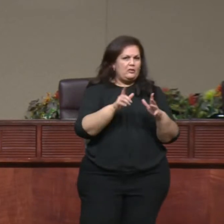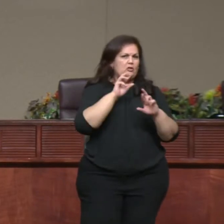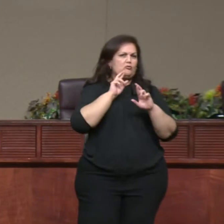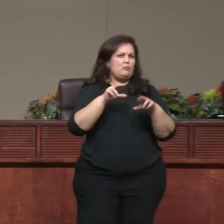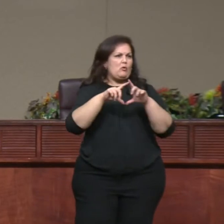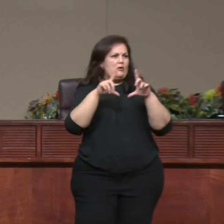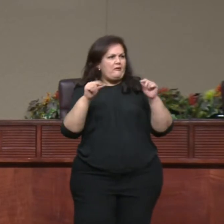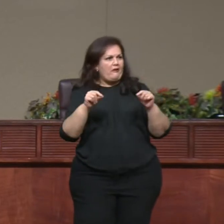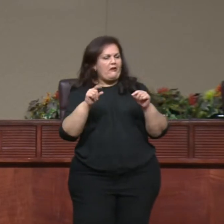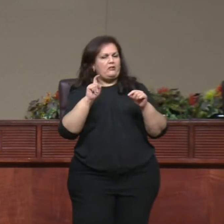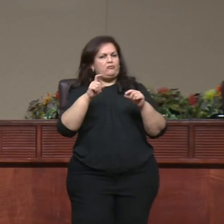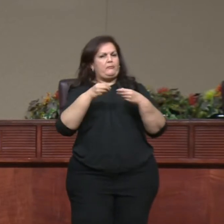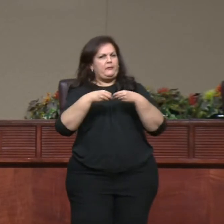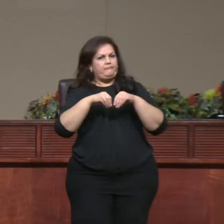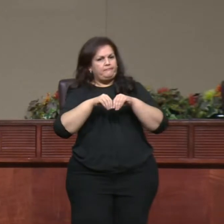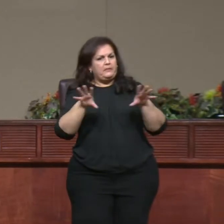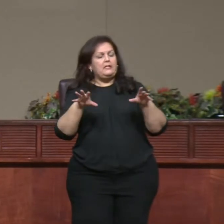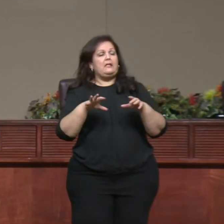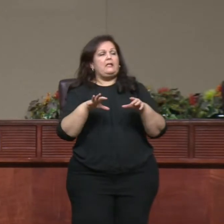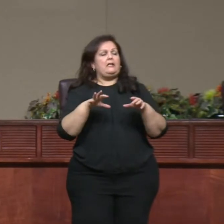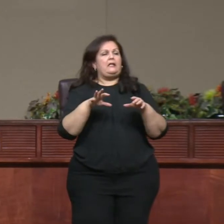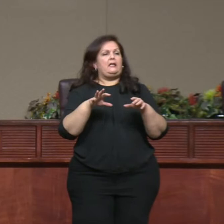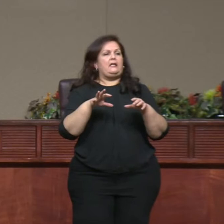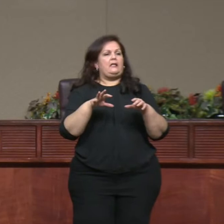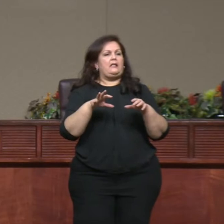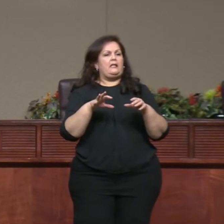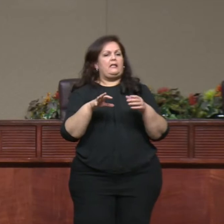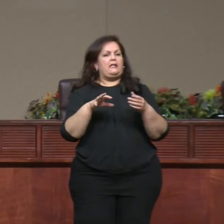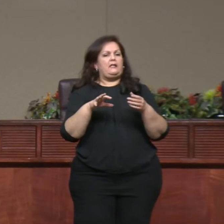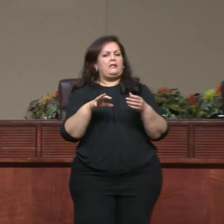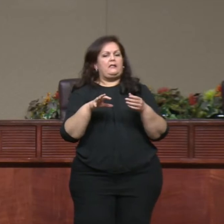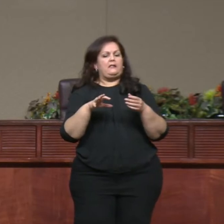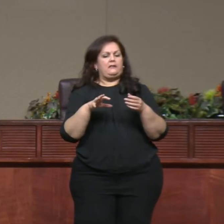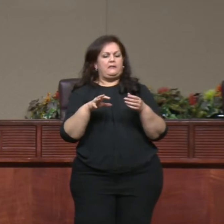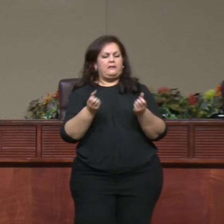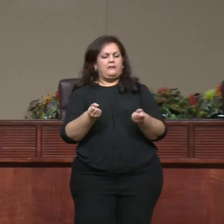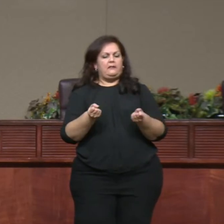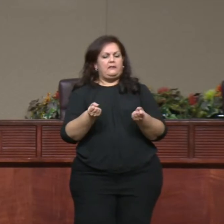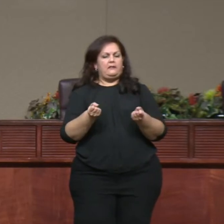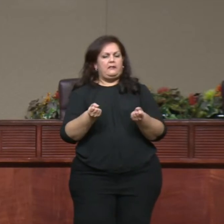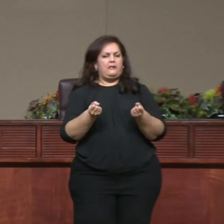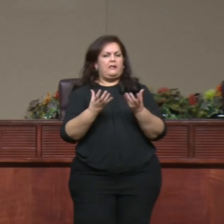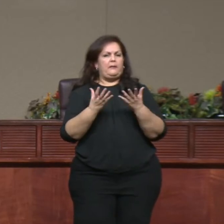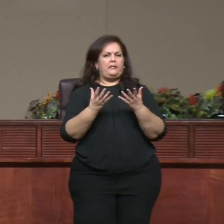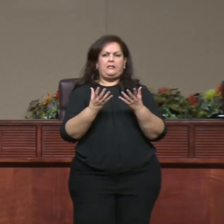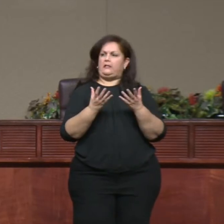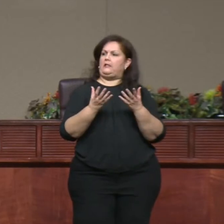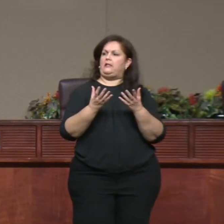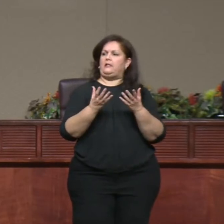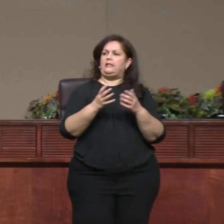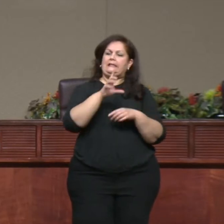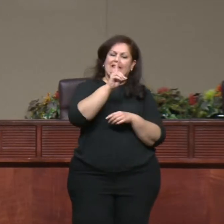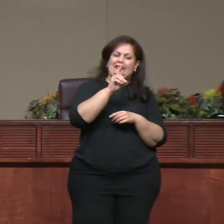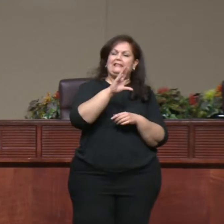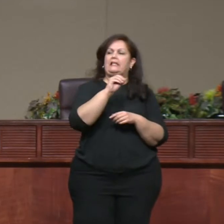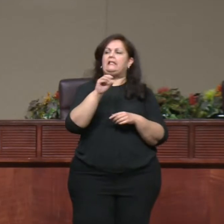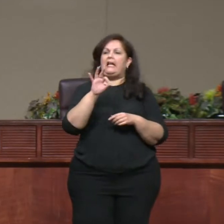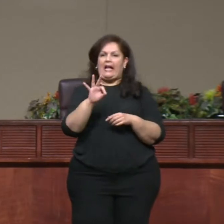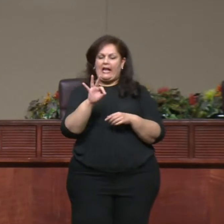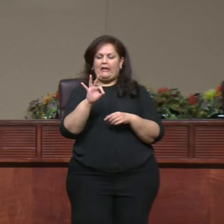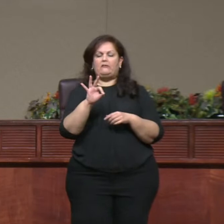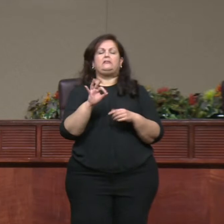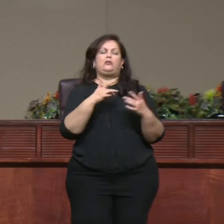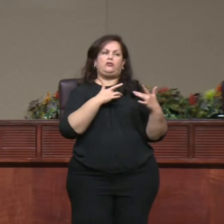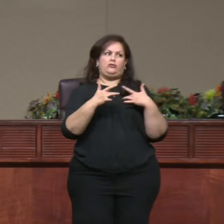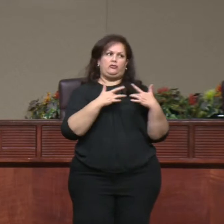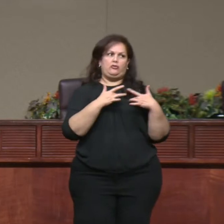out, the number of, or increased number of Ds and Fs was a concern. And so what we've